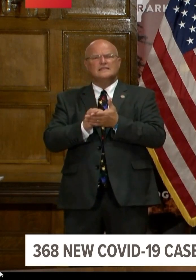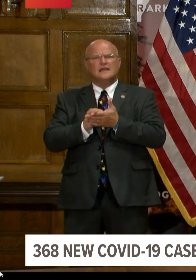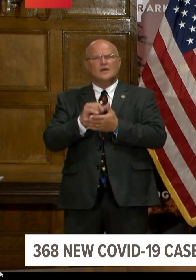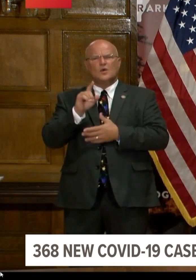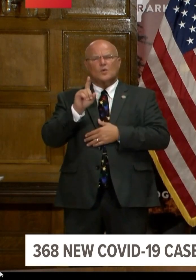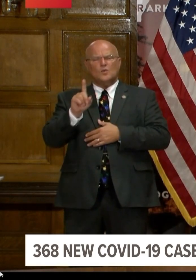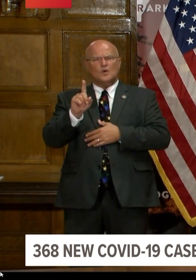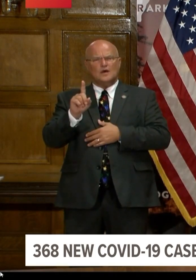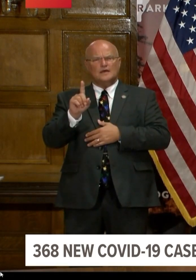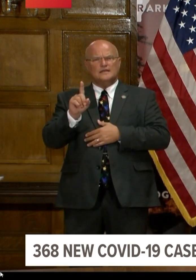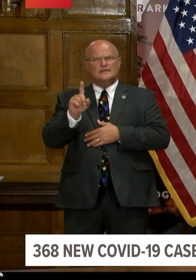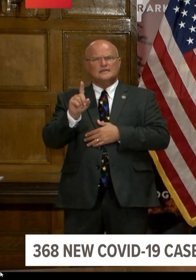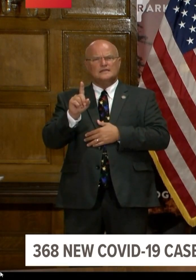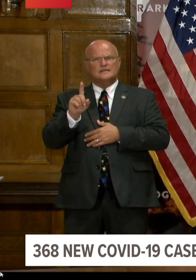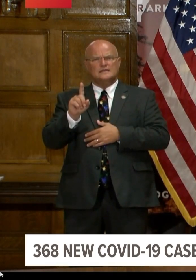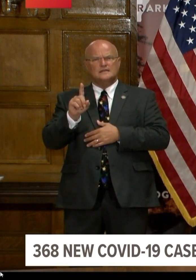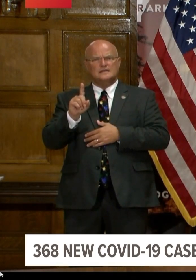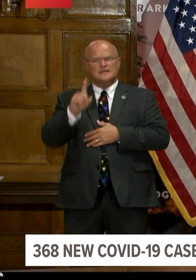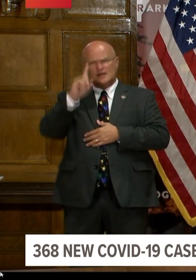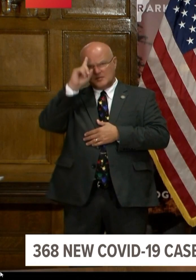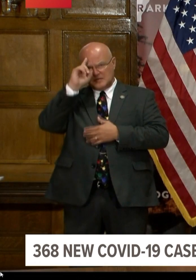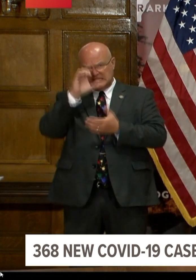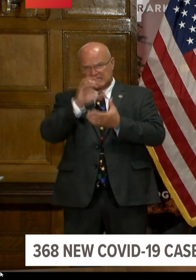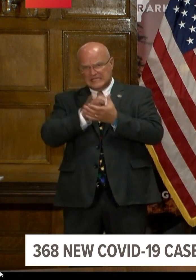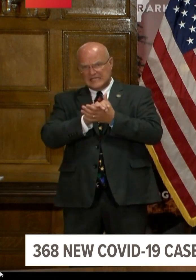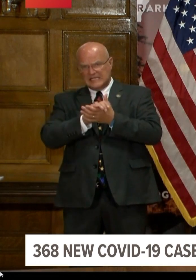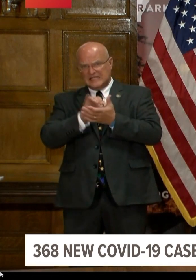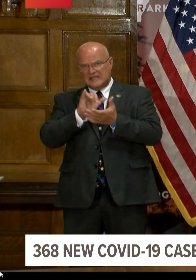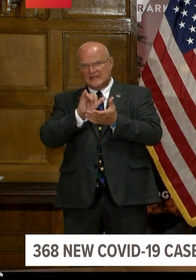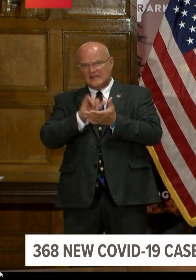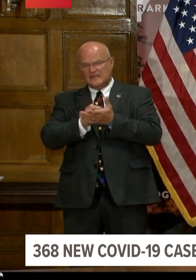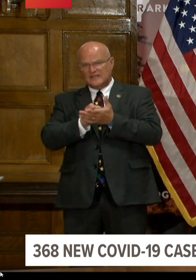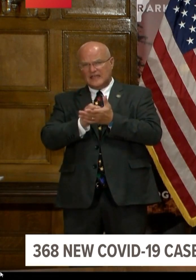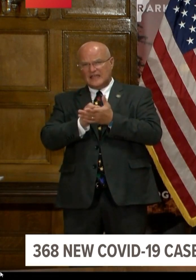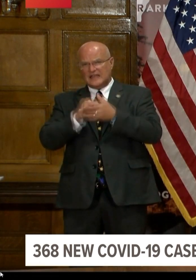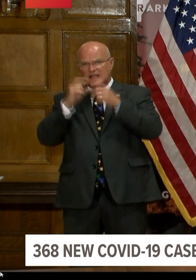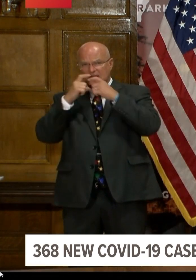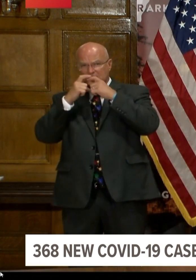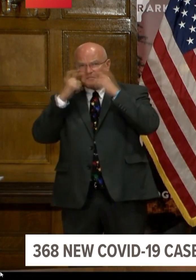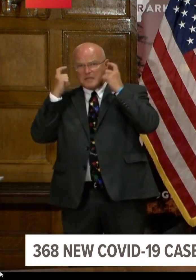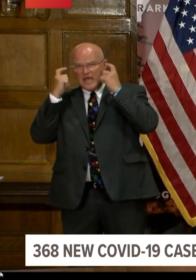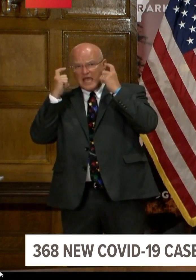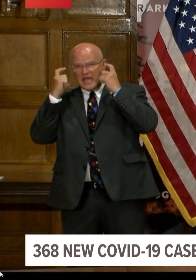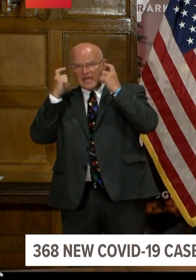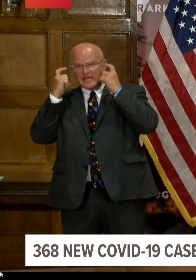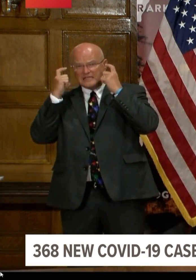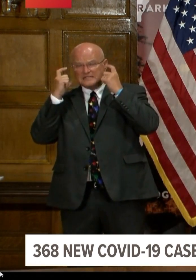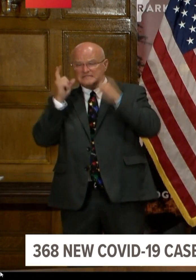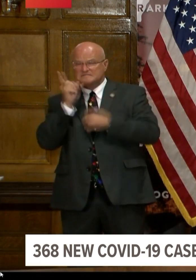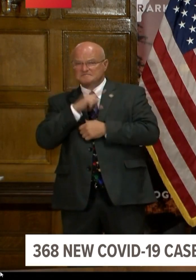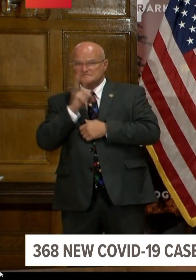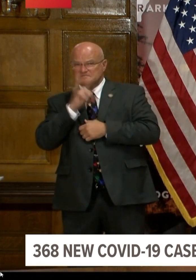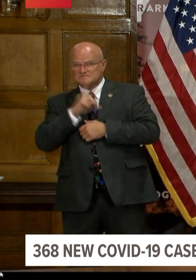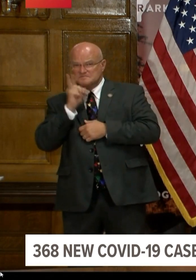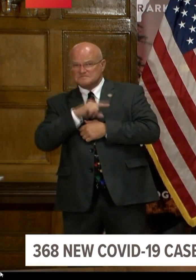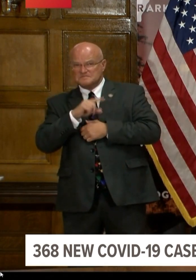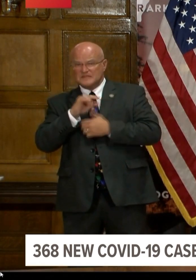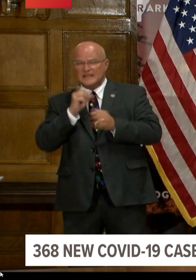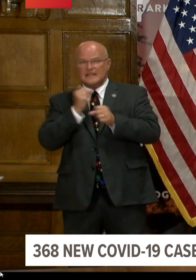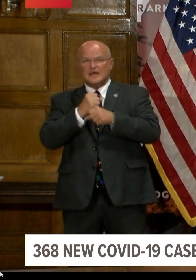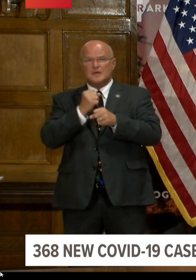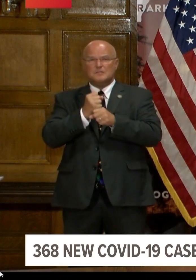one of them believes that the efficacy of masks is superstition and that